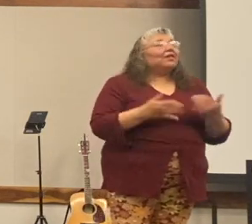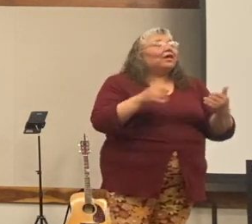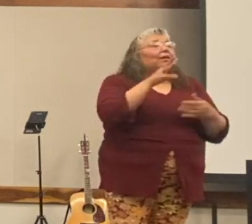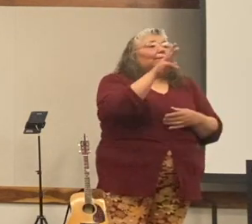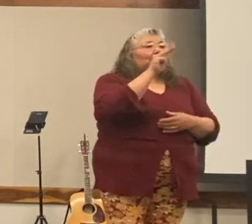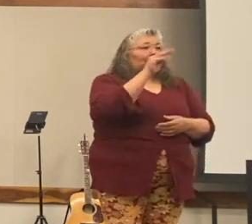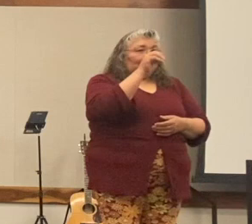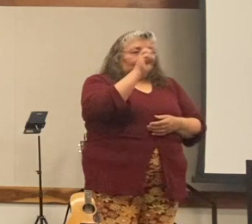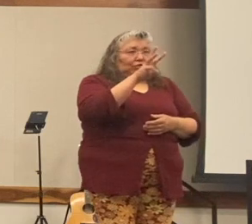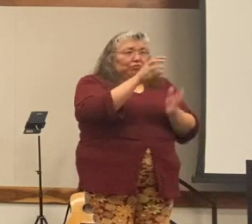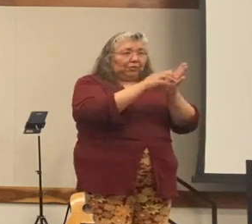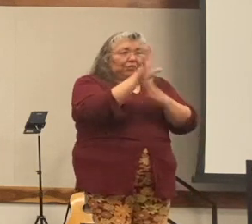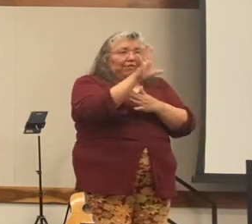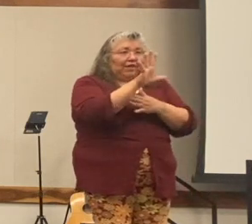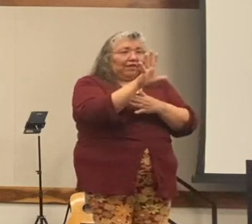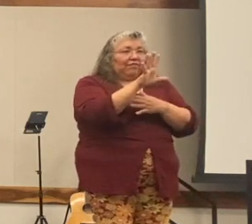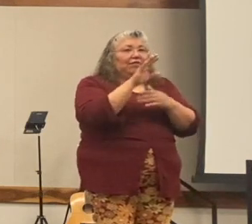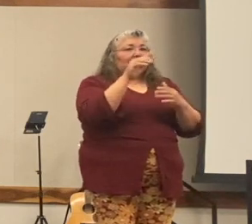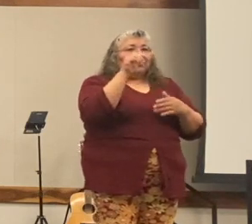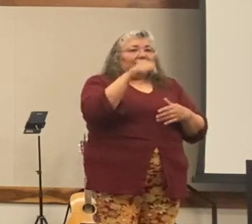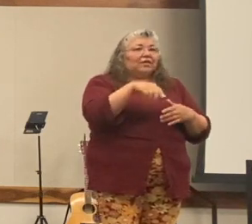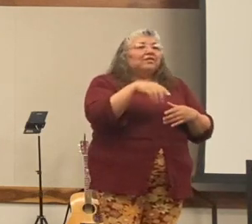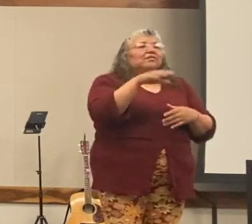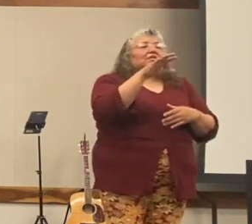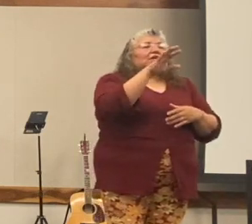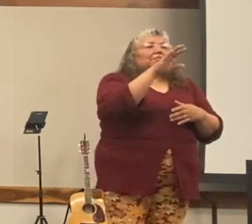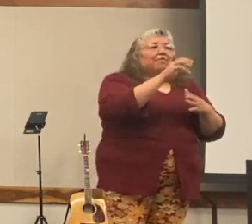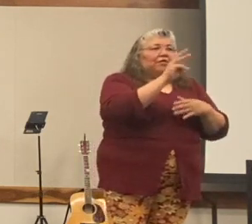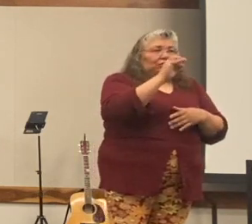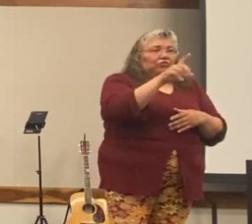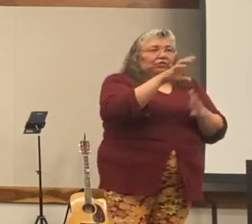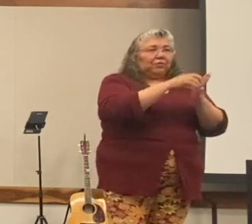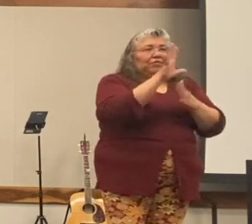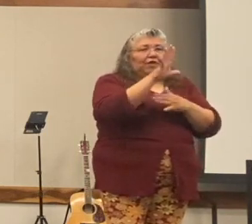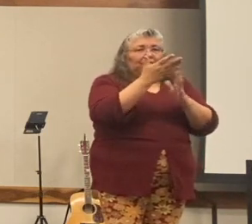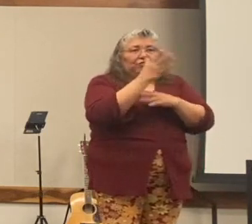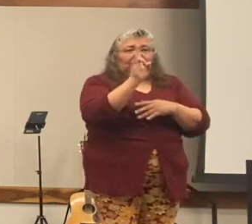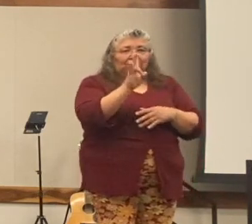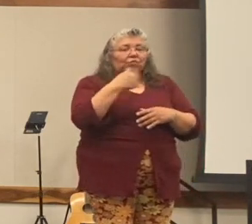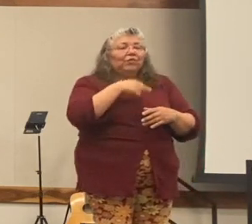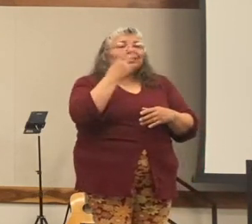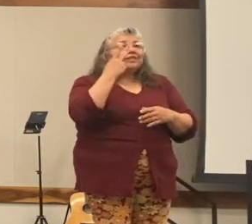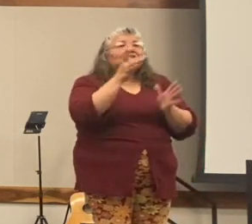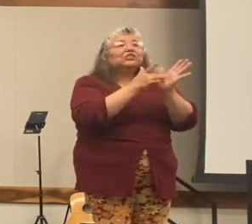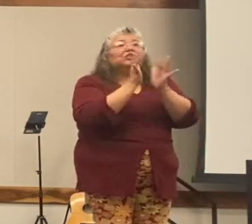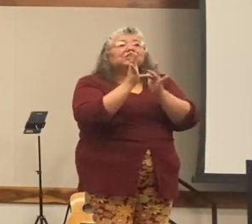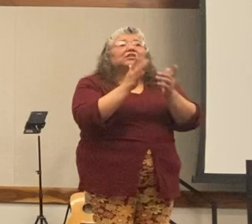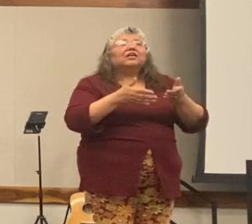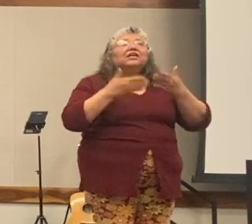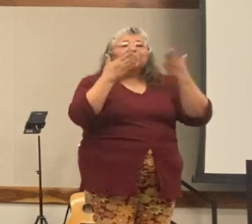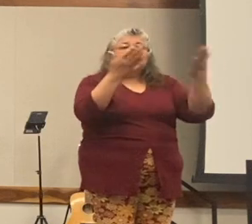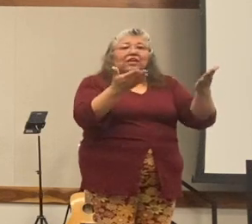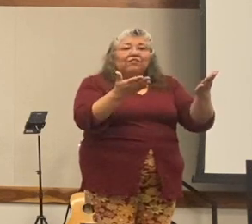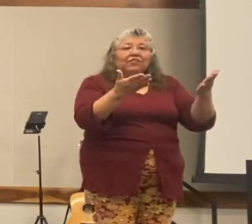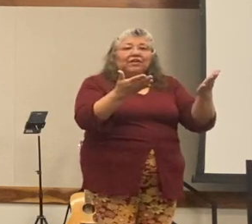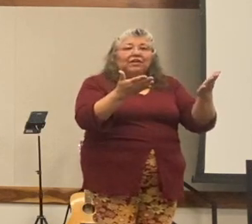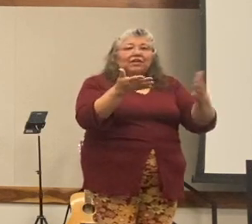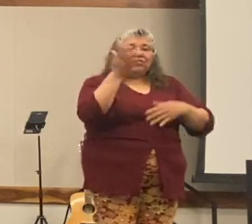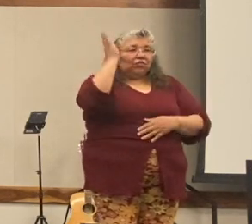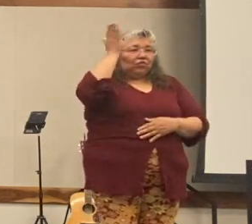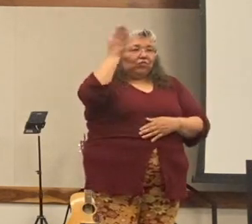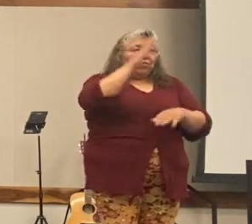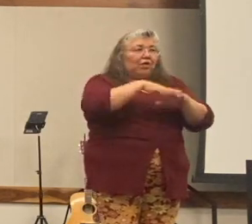Matthew chapter 5. In the book of Matthew chapters 5 through 7, we see Jesus giving the Sermon on a